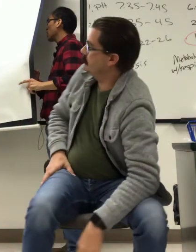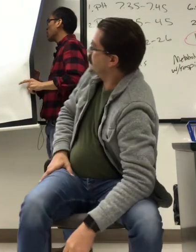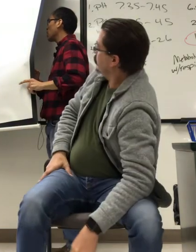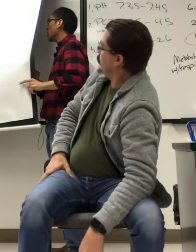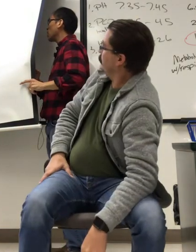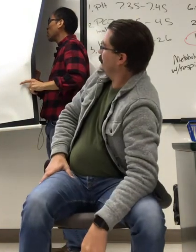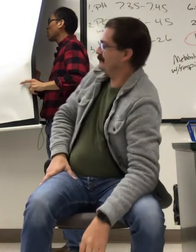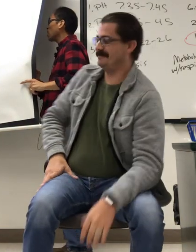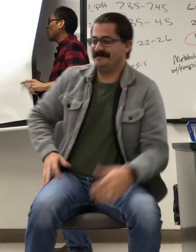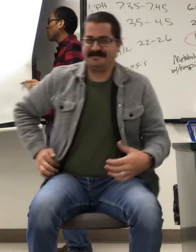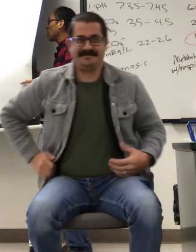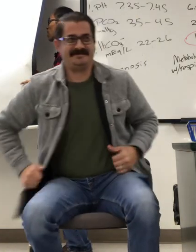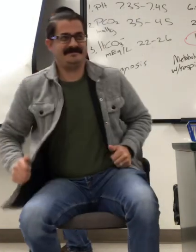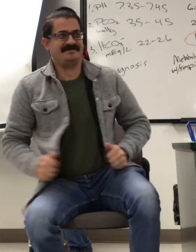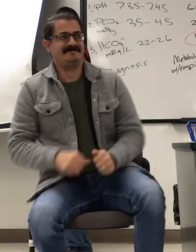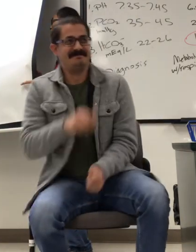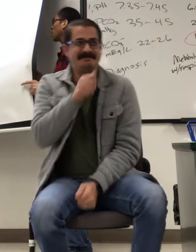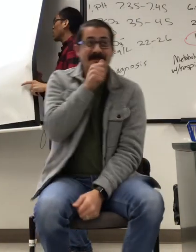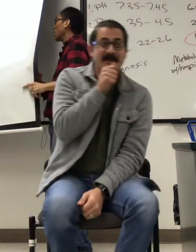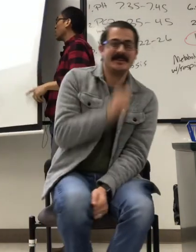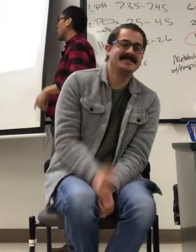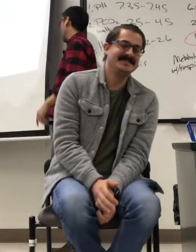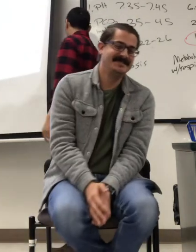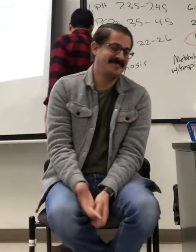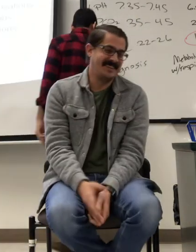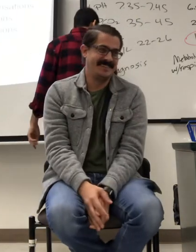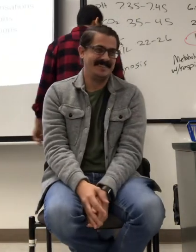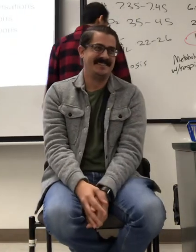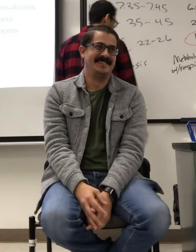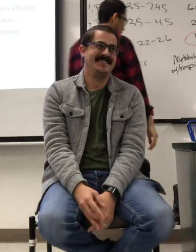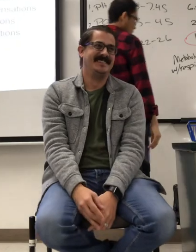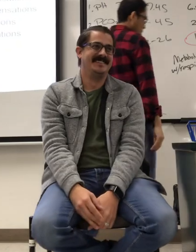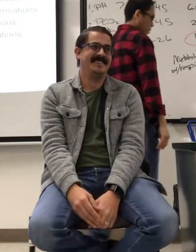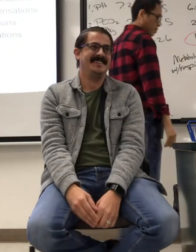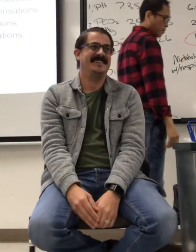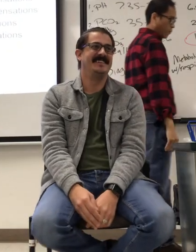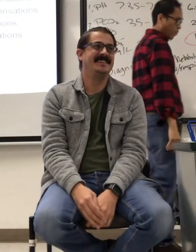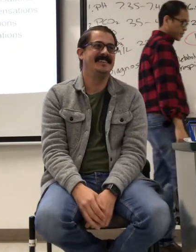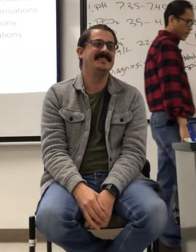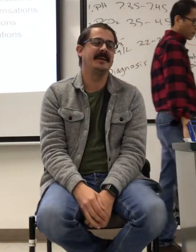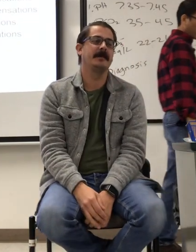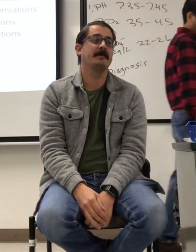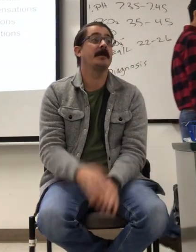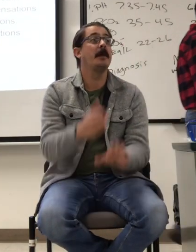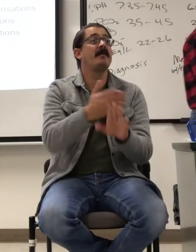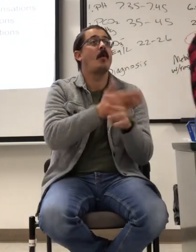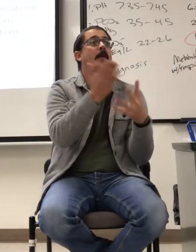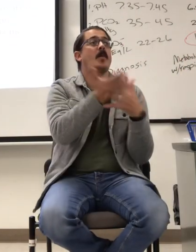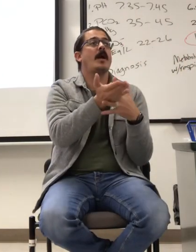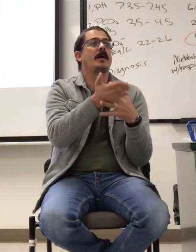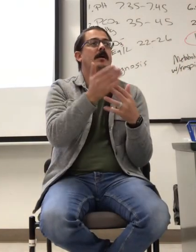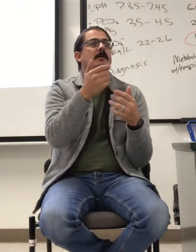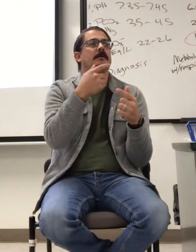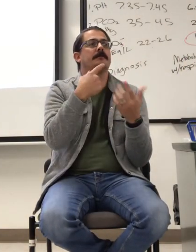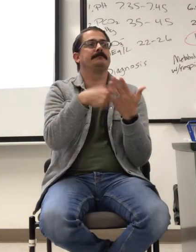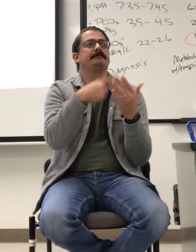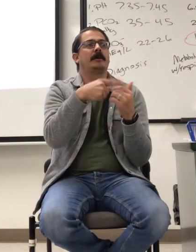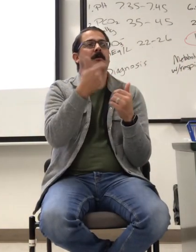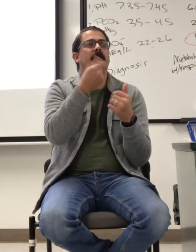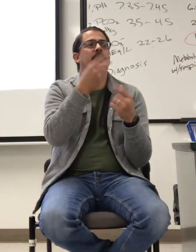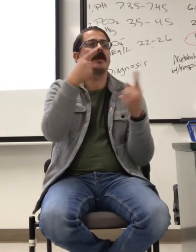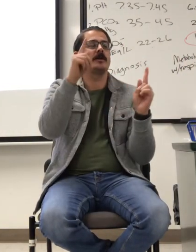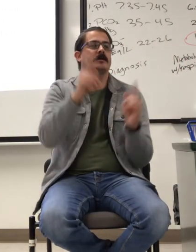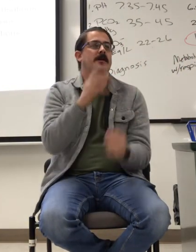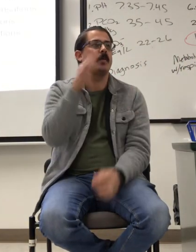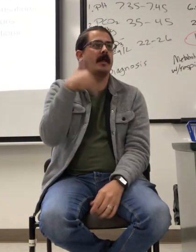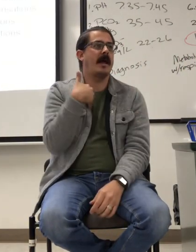Before before we take our break, I want to go through a few announcements.